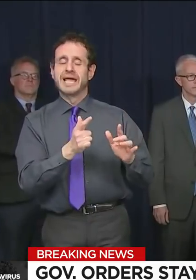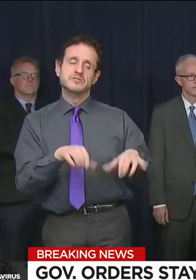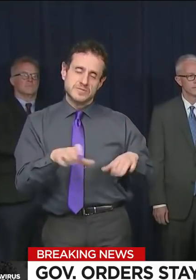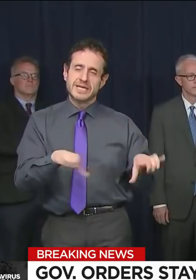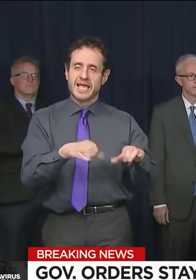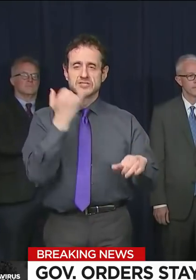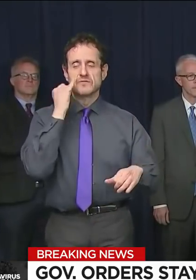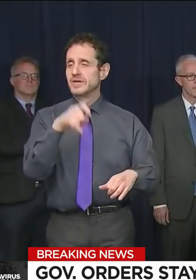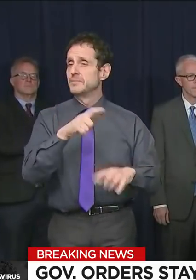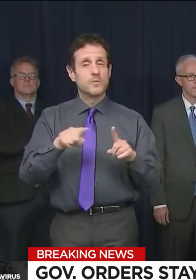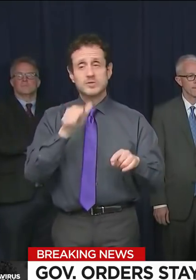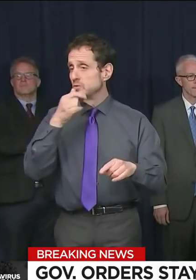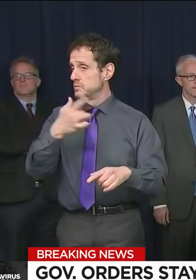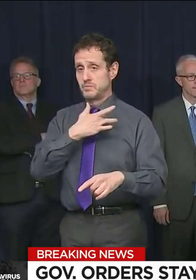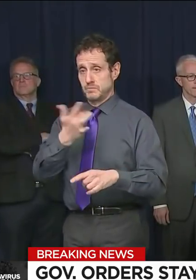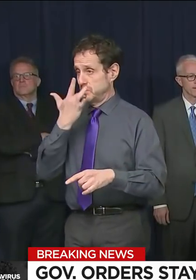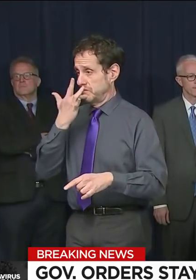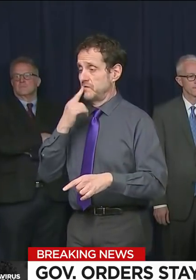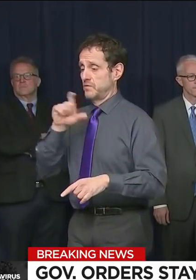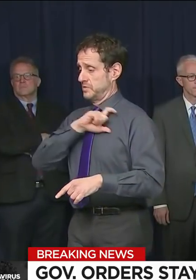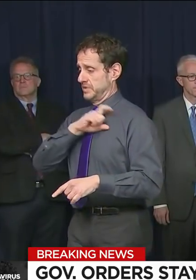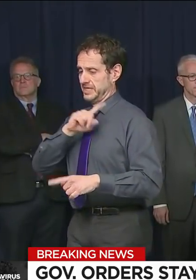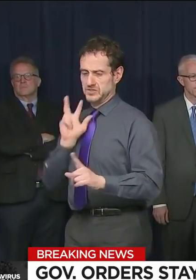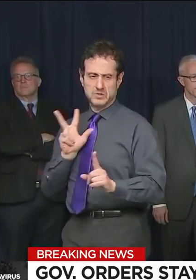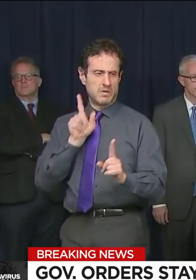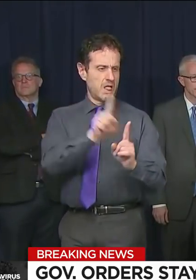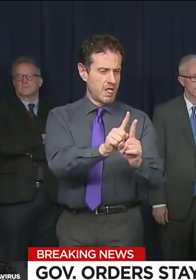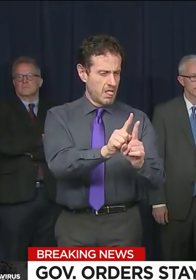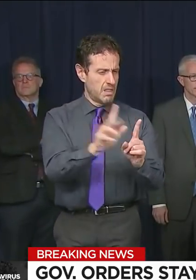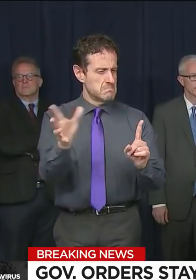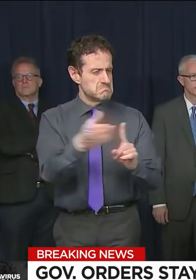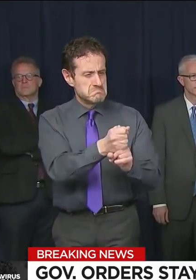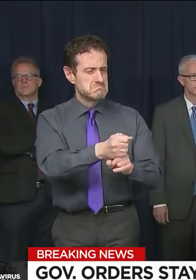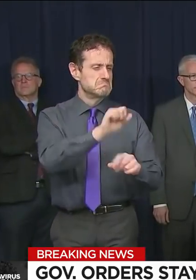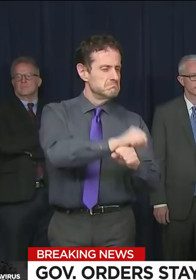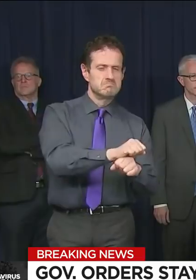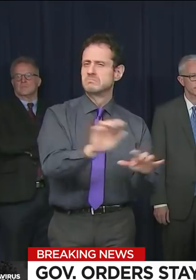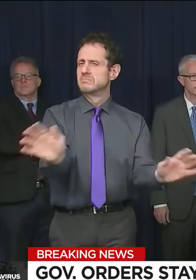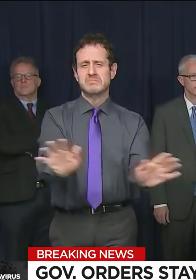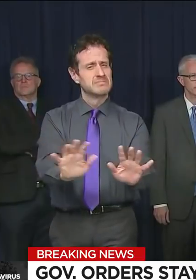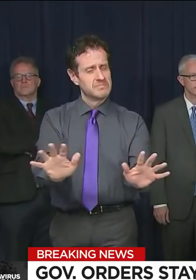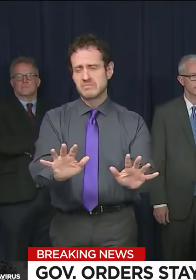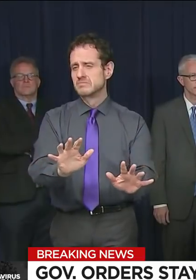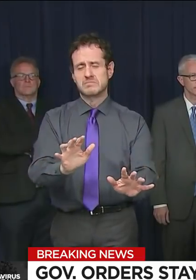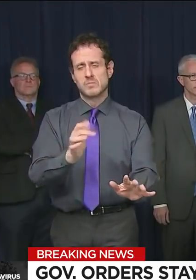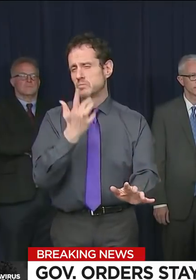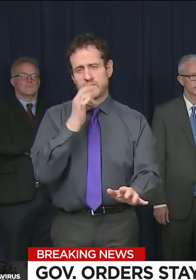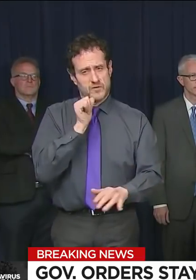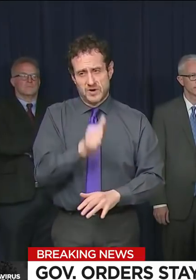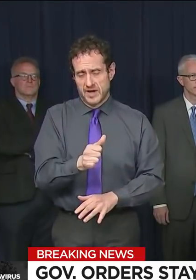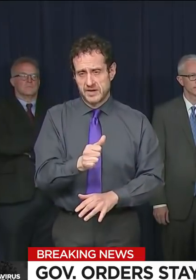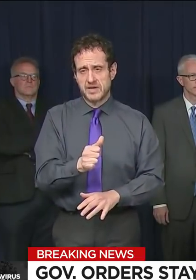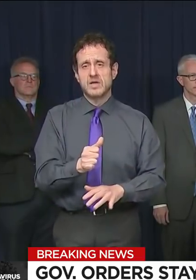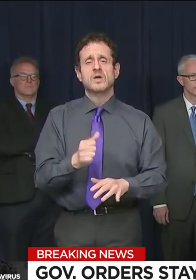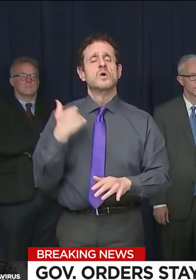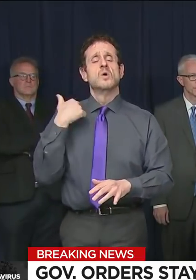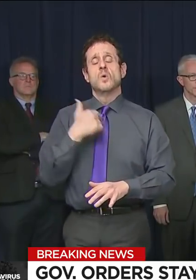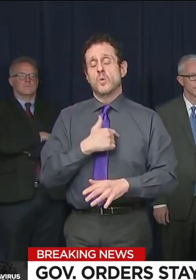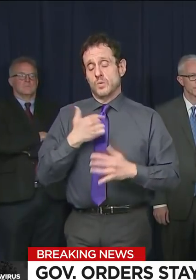anyone prefers. The easy thing to say today is that soon everything will go back to the way it